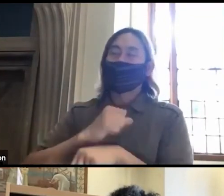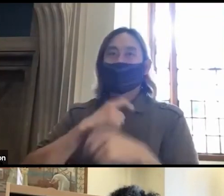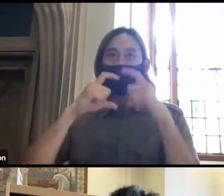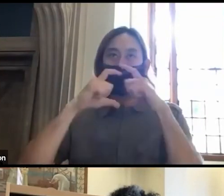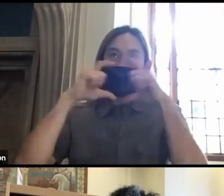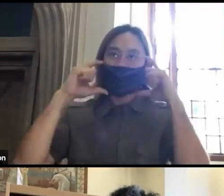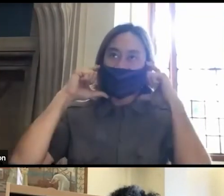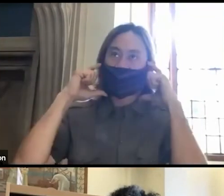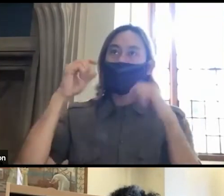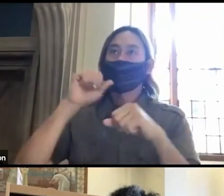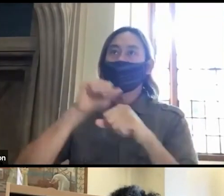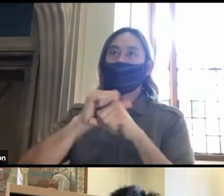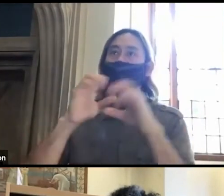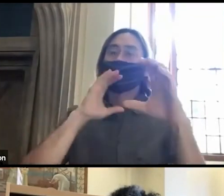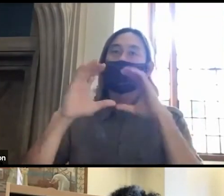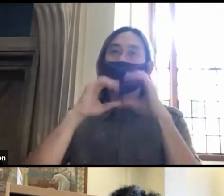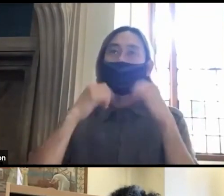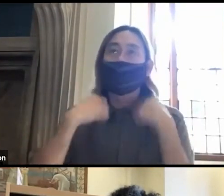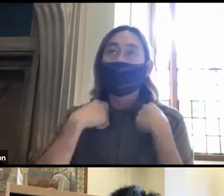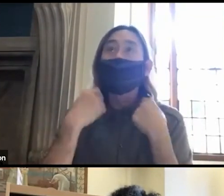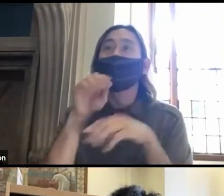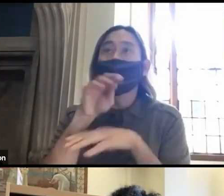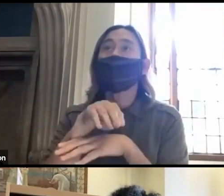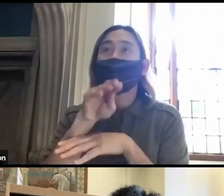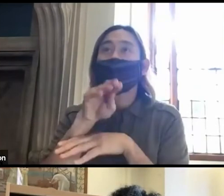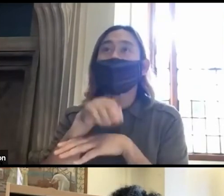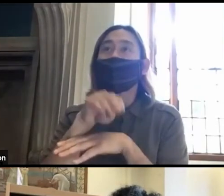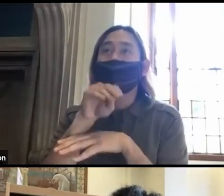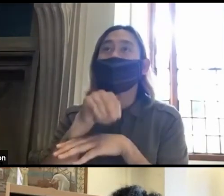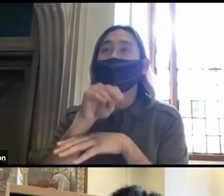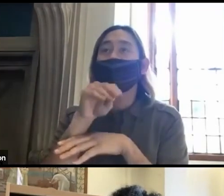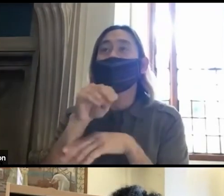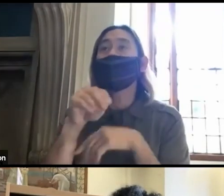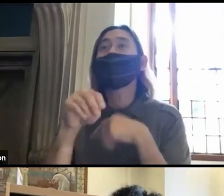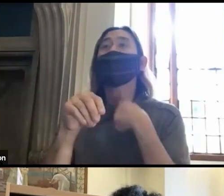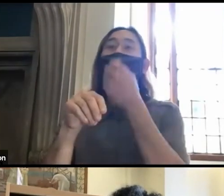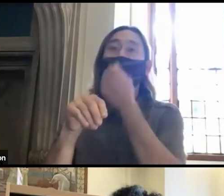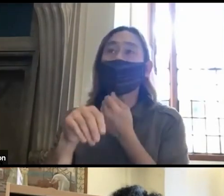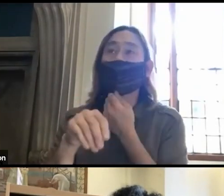my manager would take off his mask and clarify what took place during the meeting.